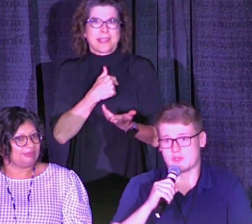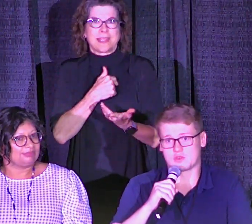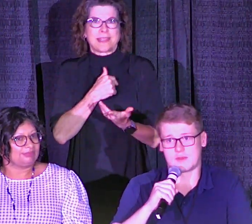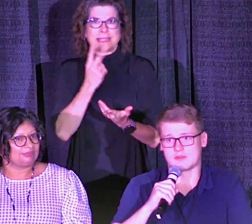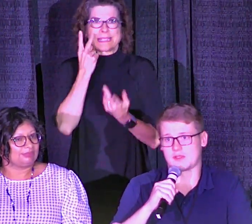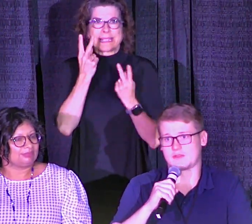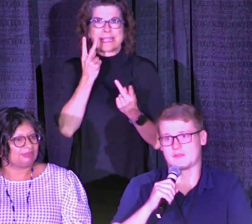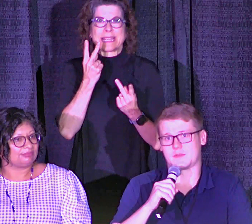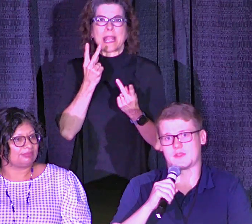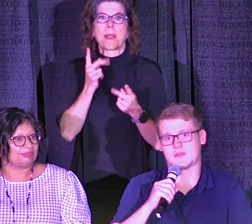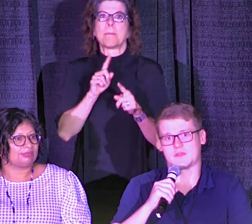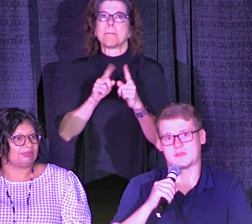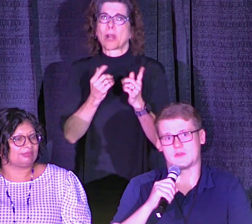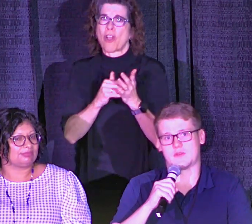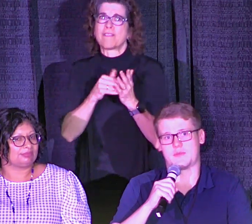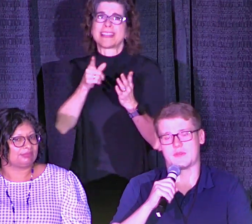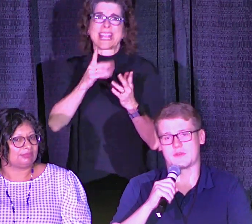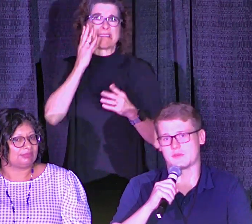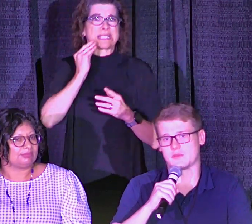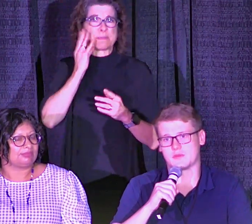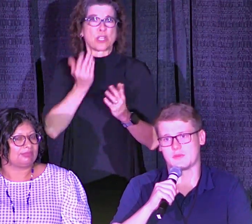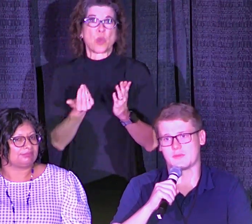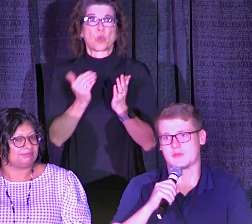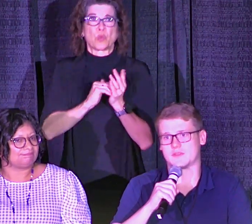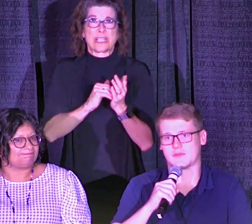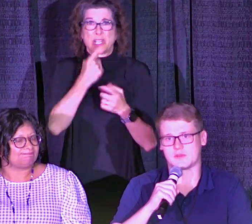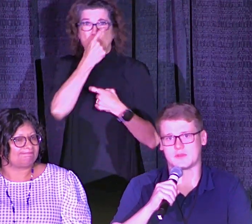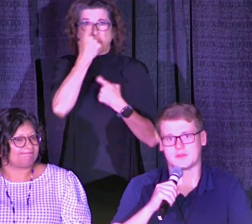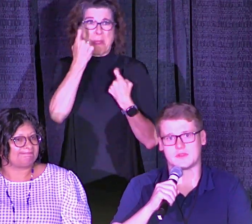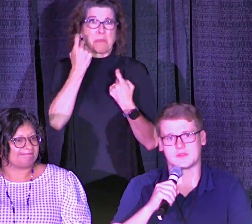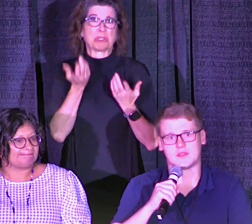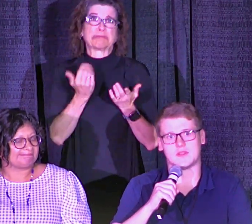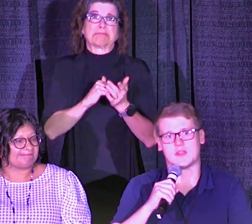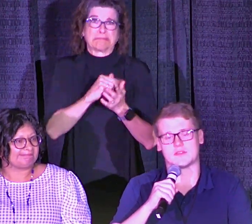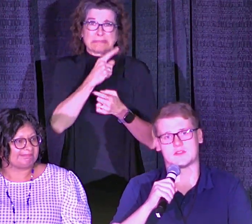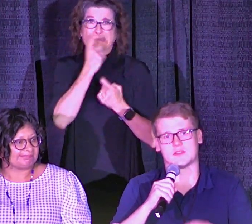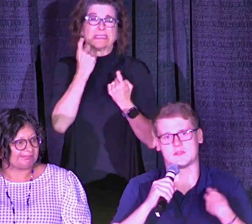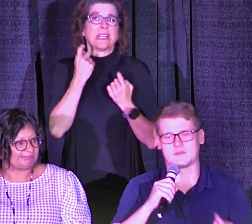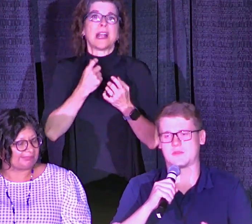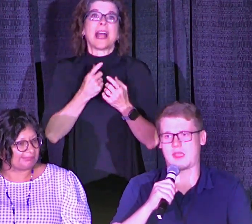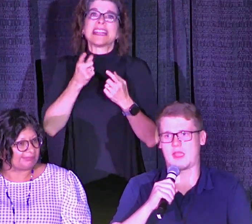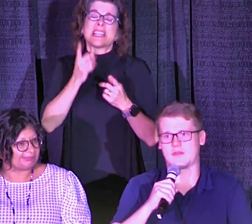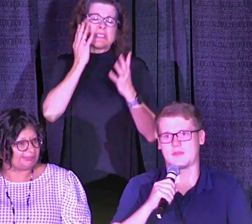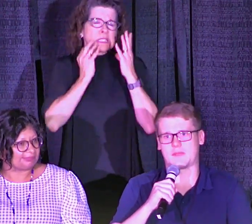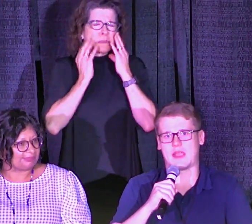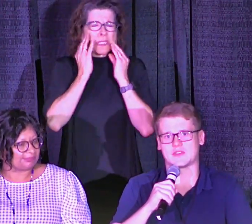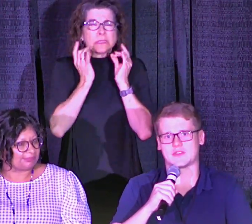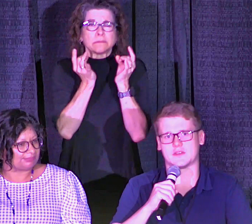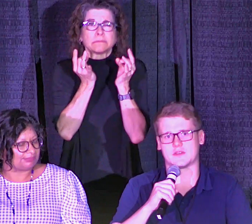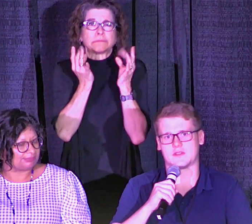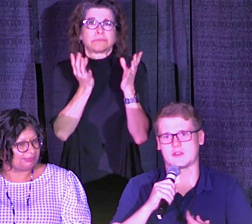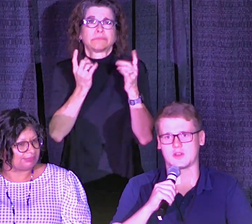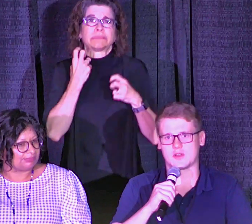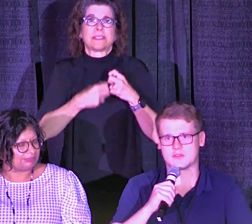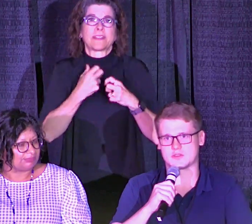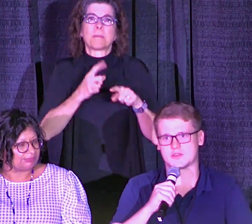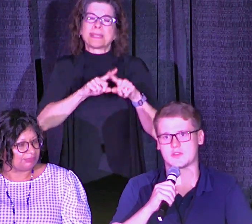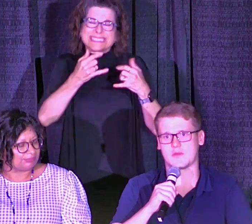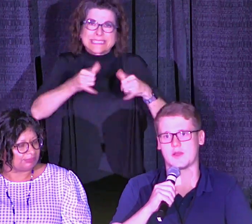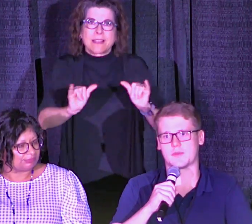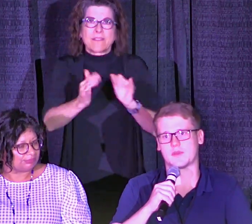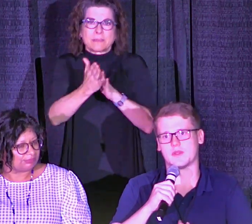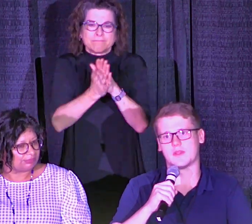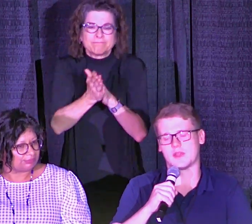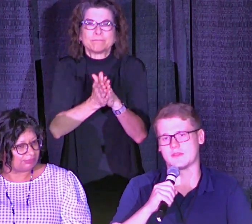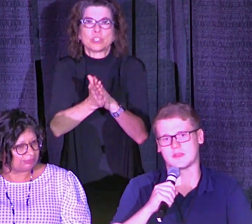frequently re-traumatizing themselves, who have been through the most difficulties and still have the passion and the courage to